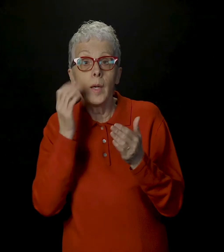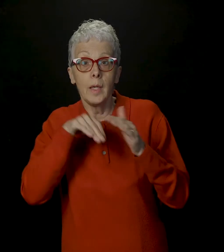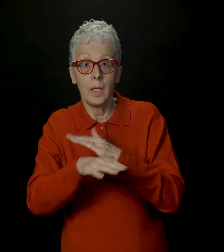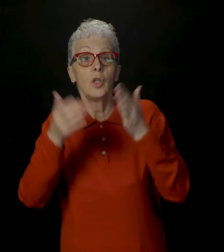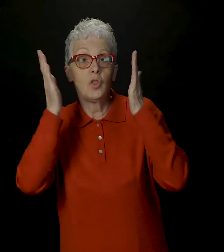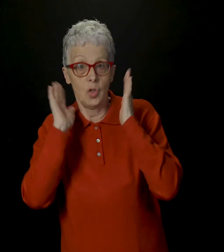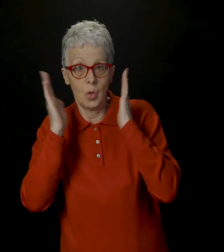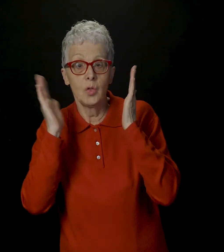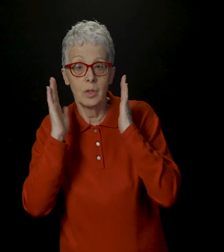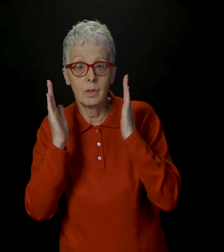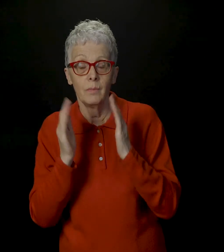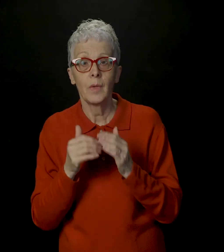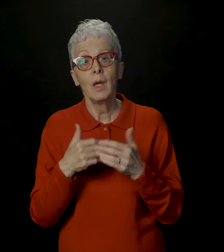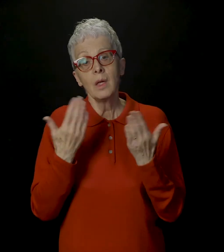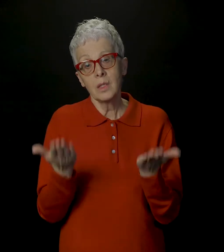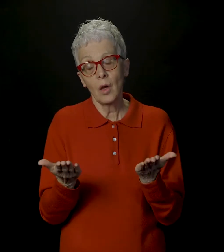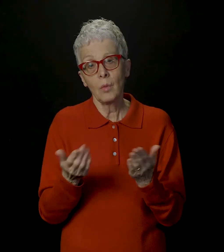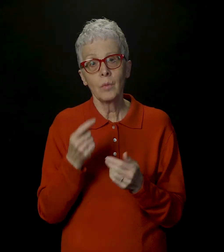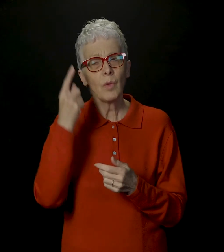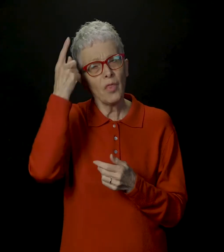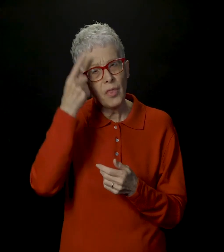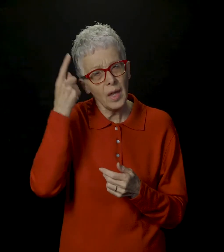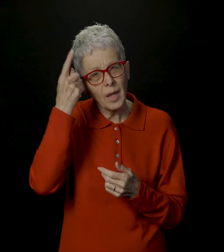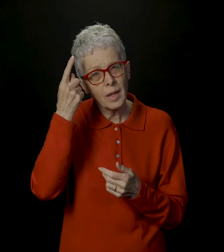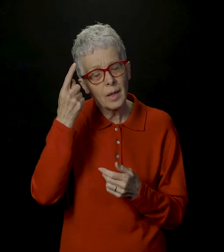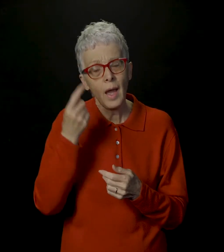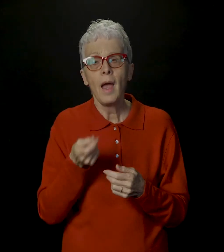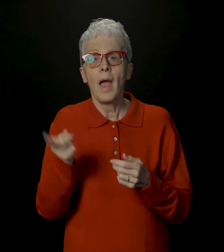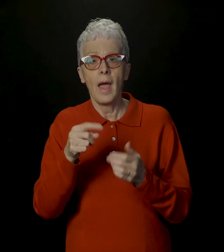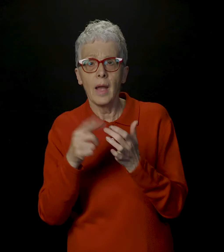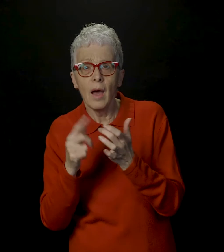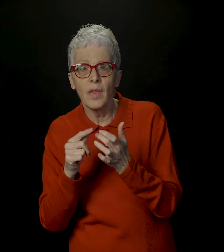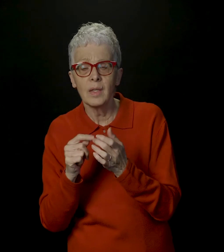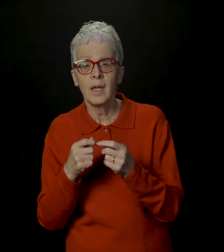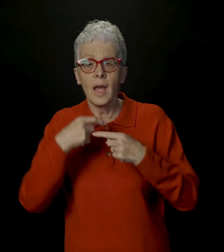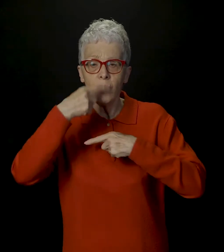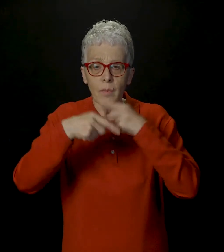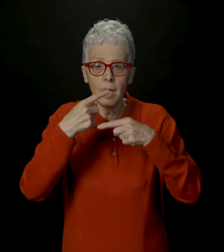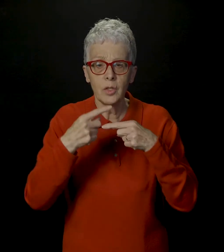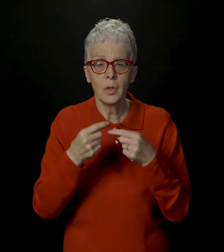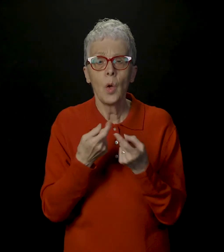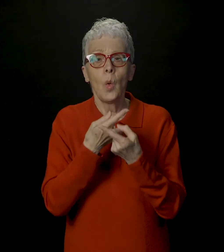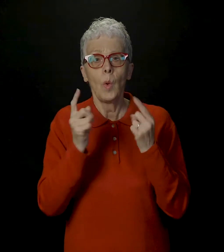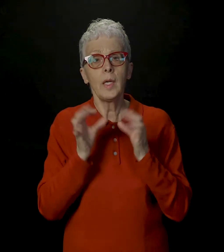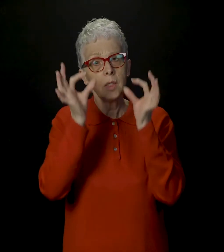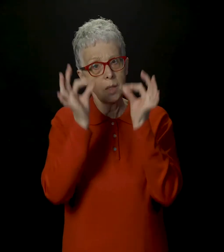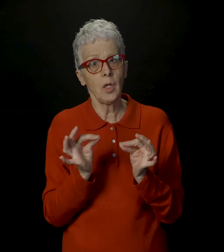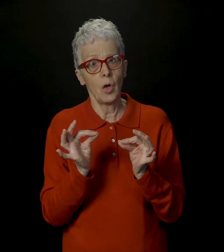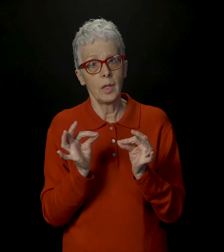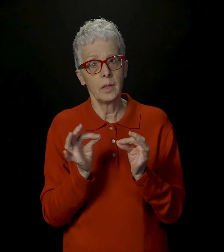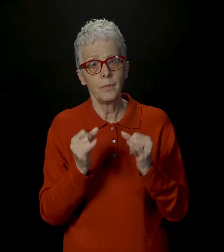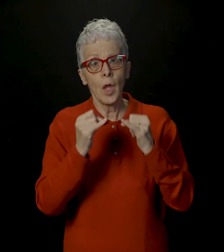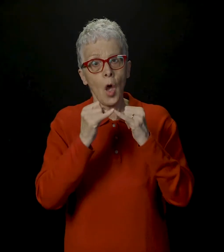So with due consideration to this And a number of other factors We made the call to go online only